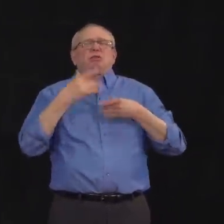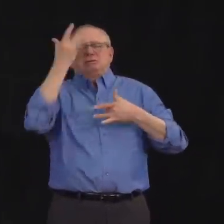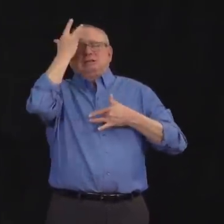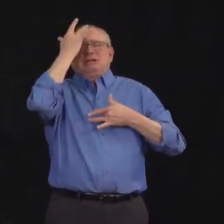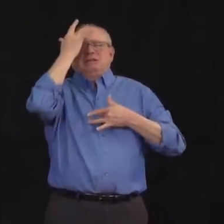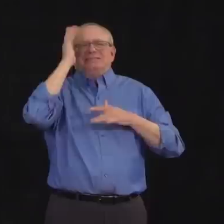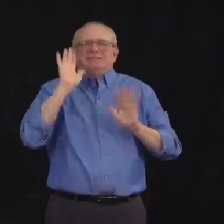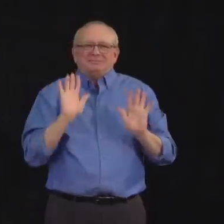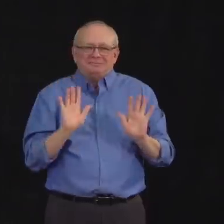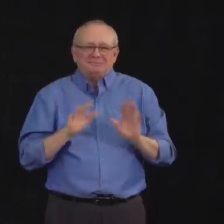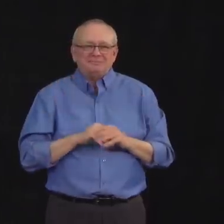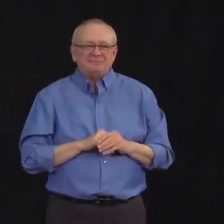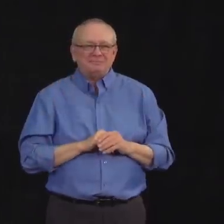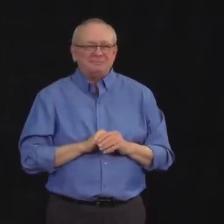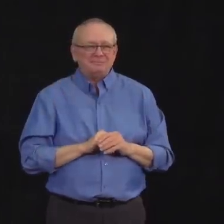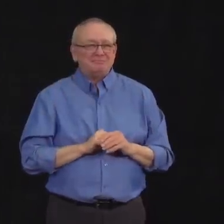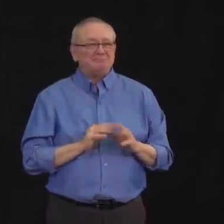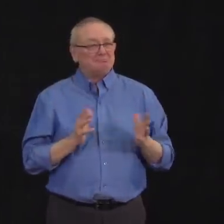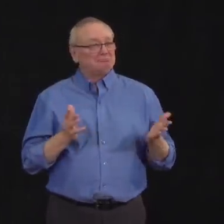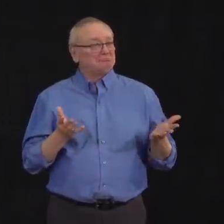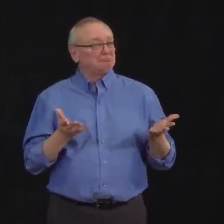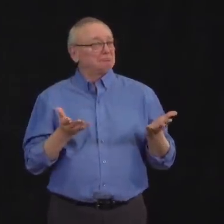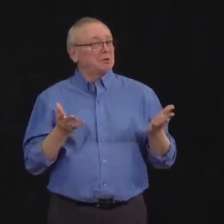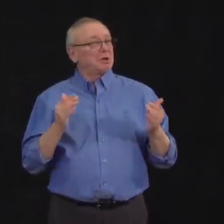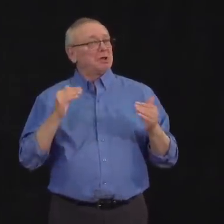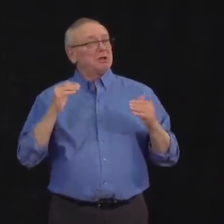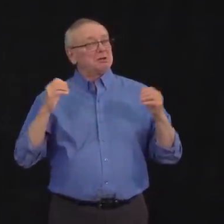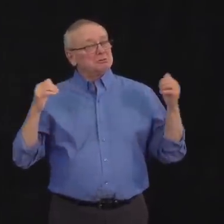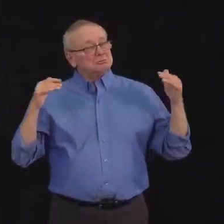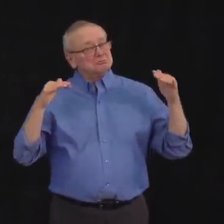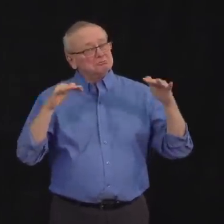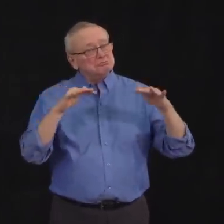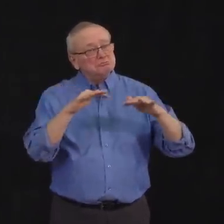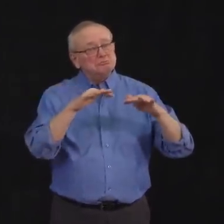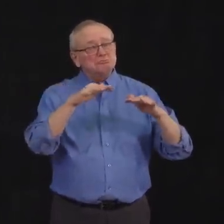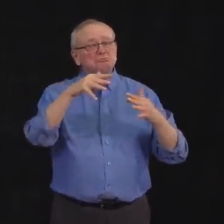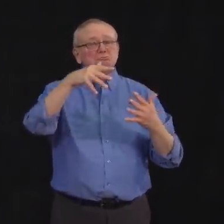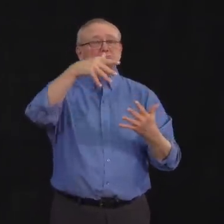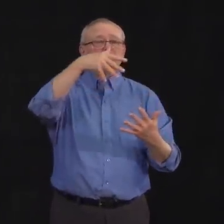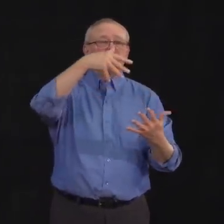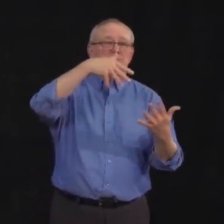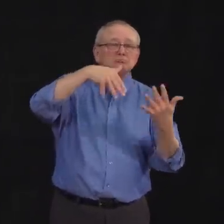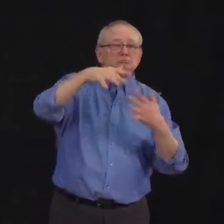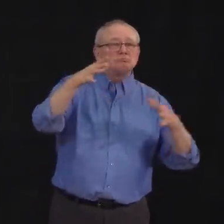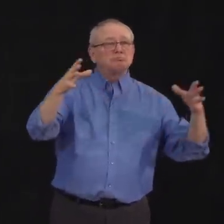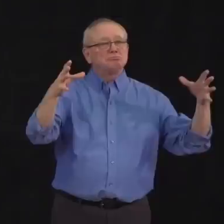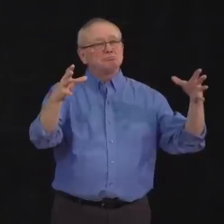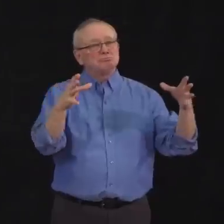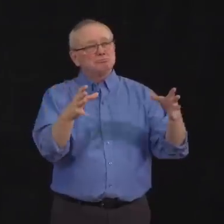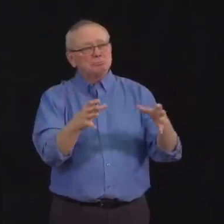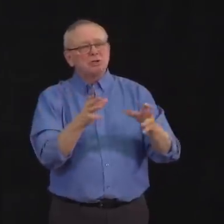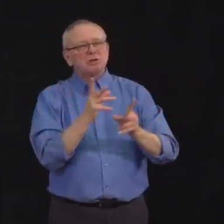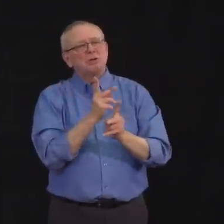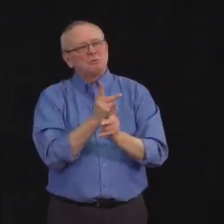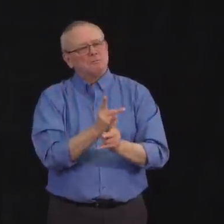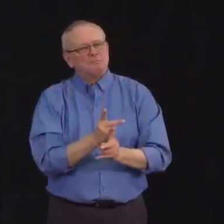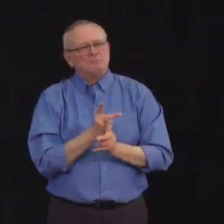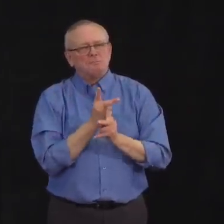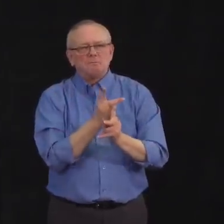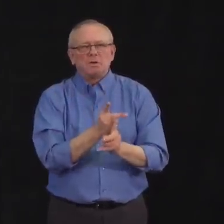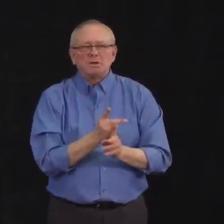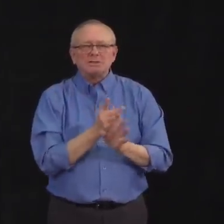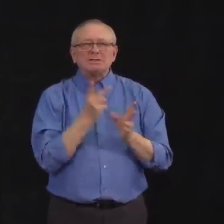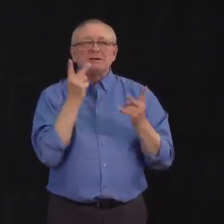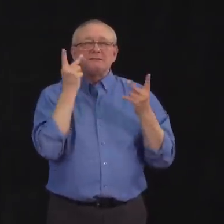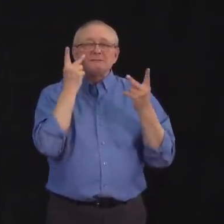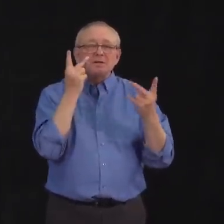that gathering rule and consider cautiously making plans to visit loved ones. I think that question of whether or not